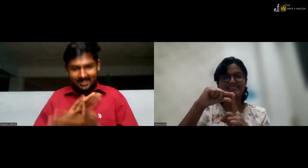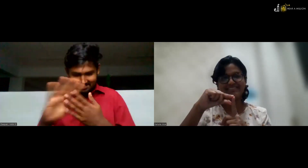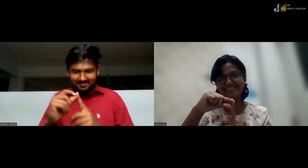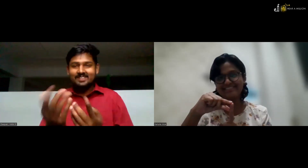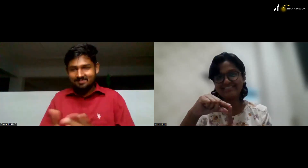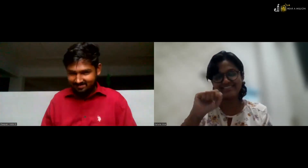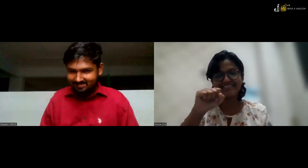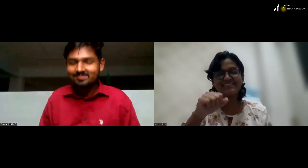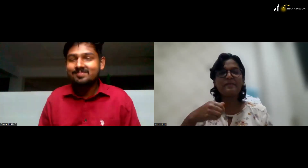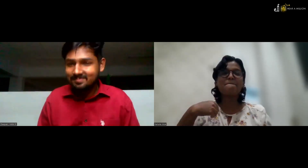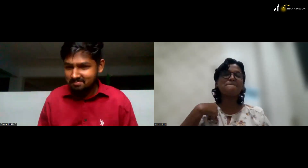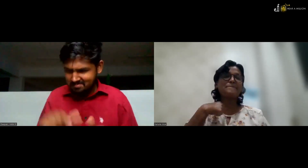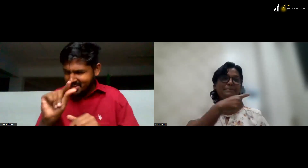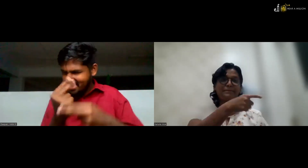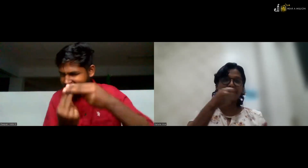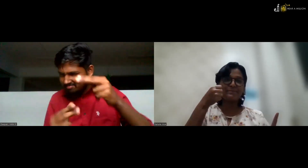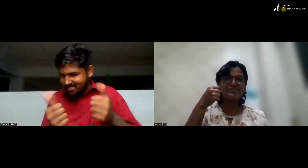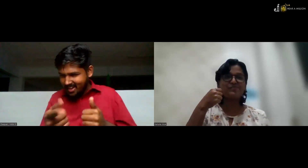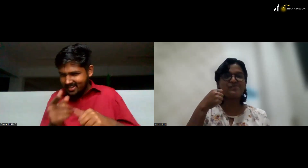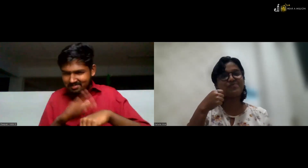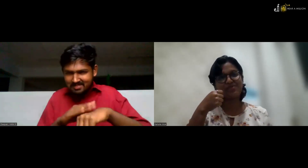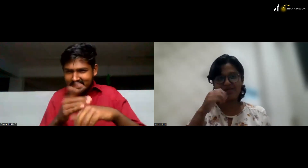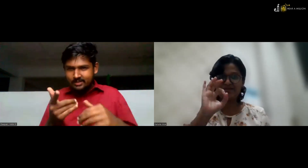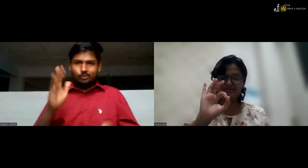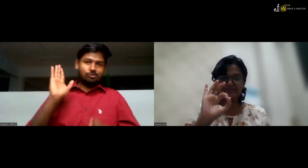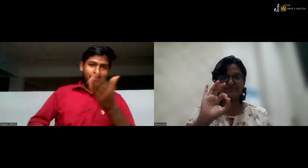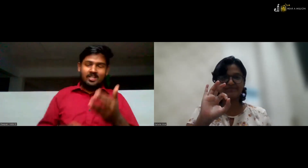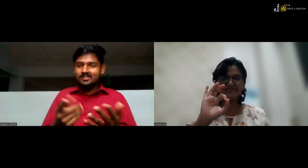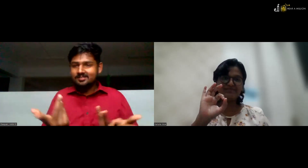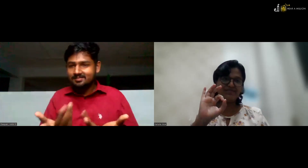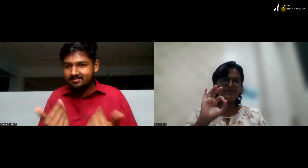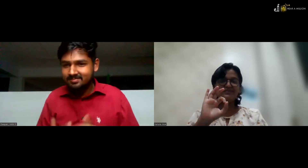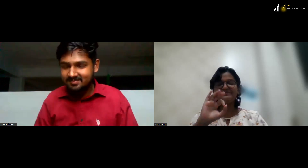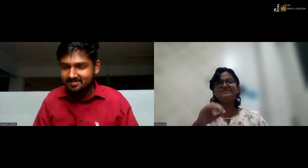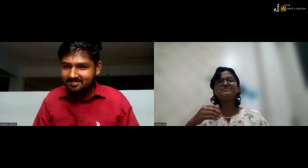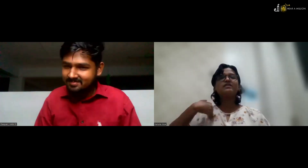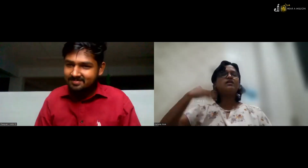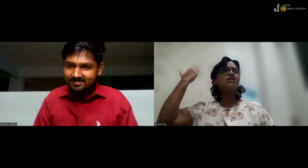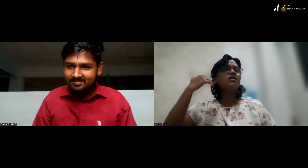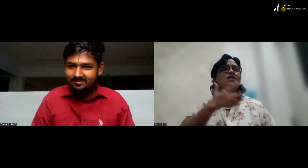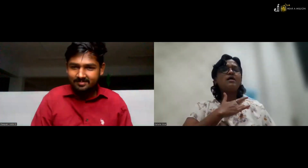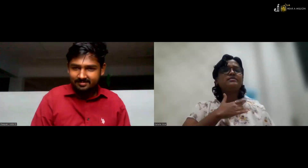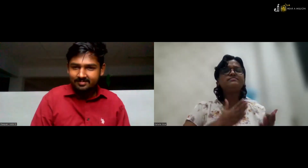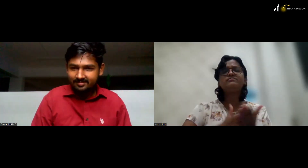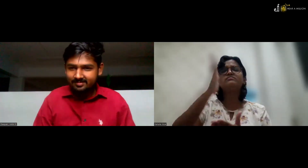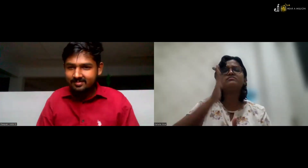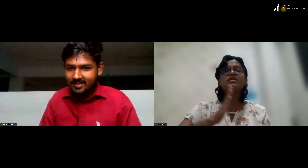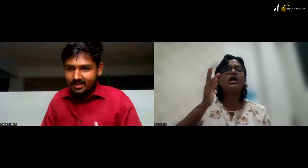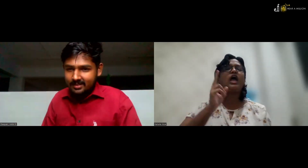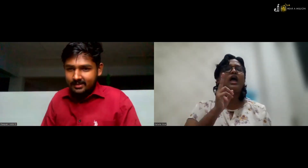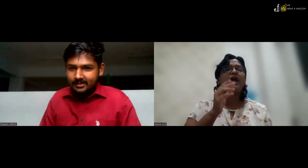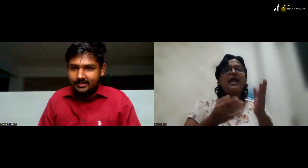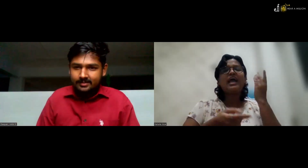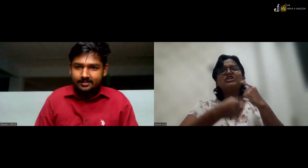Uttarakhand or Himachal Pradesh. Yes, I went to Himachal Pradesh. Could you please share some summary about it? Yeah.